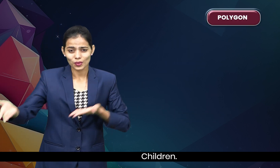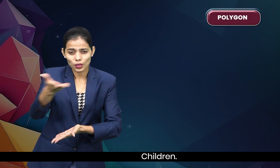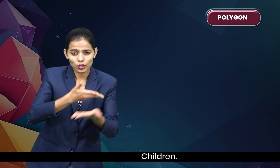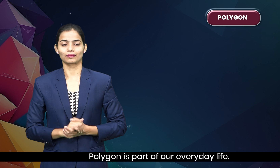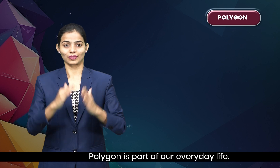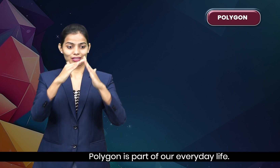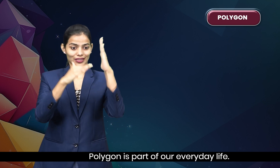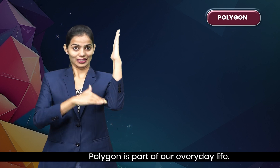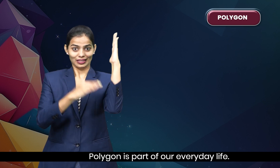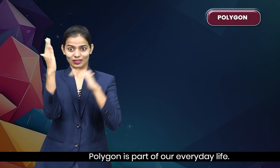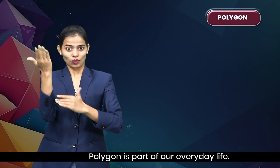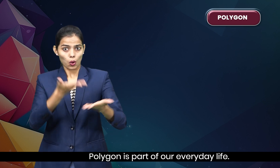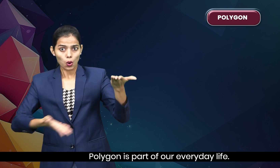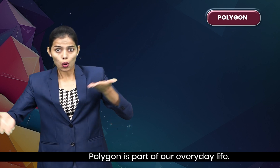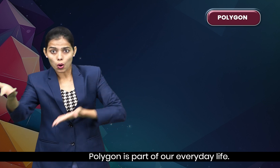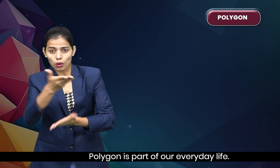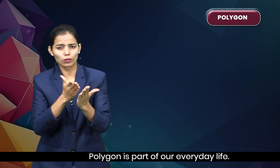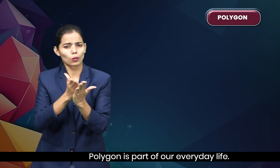Children, polygon is part of our everyday life.